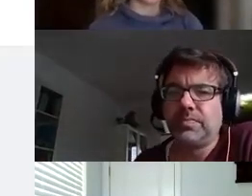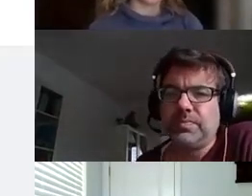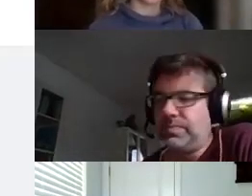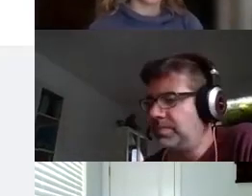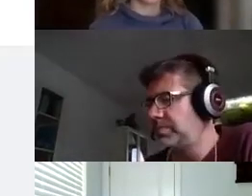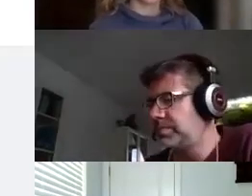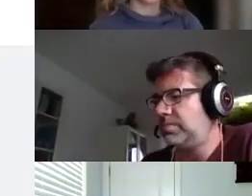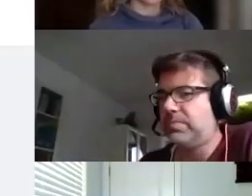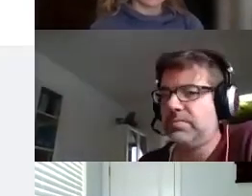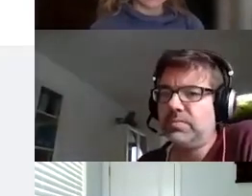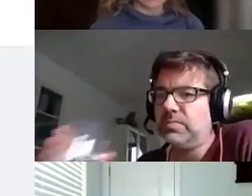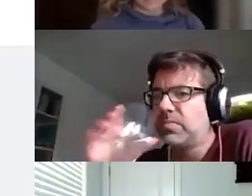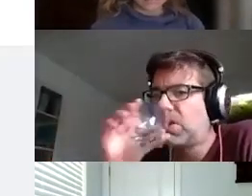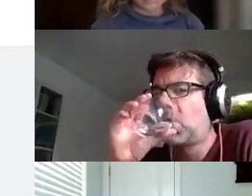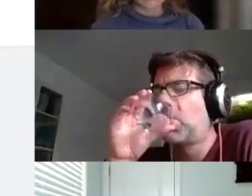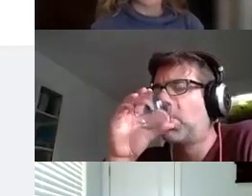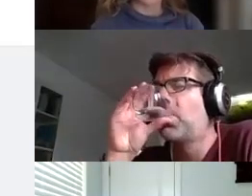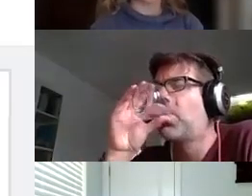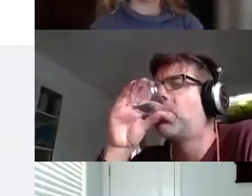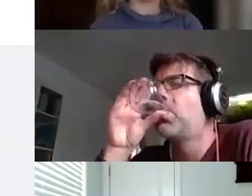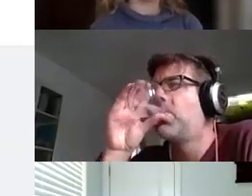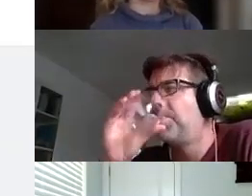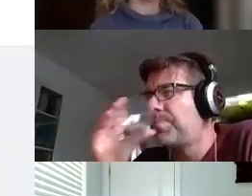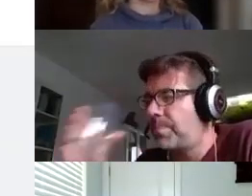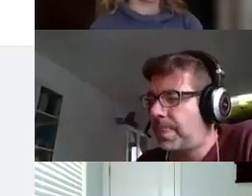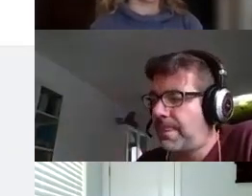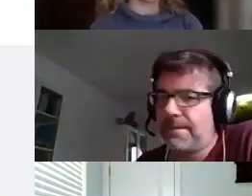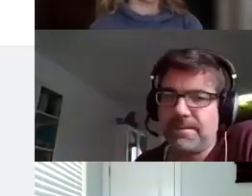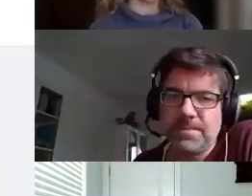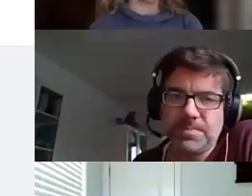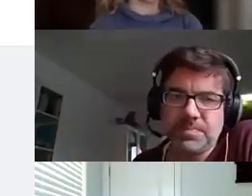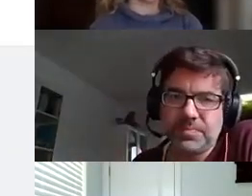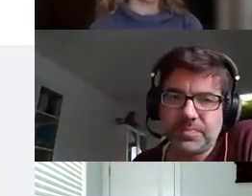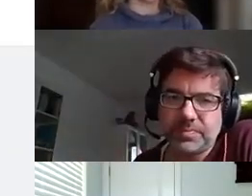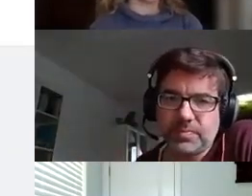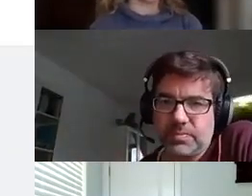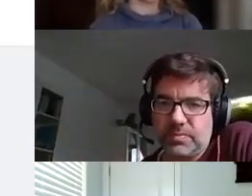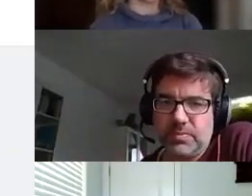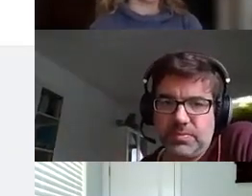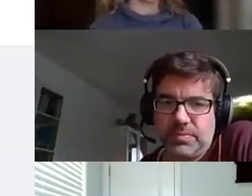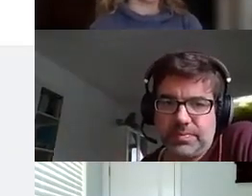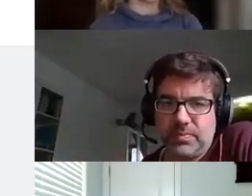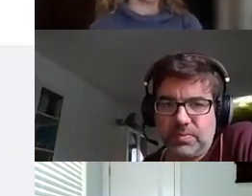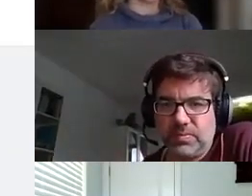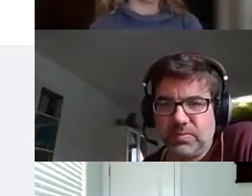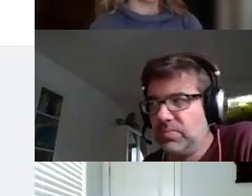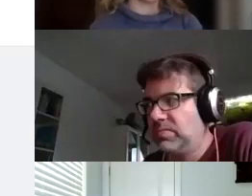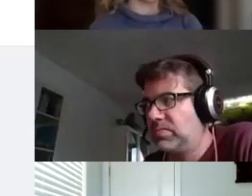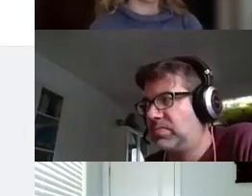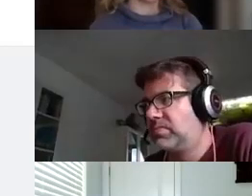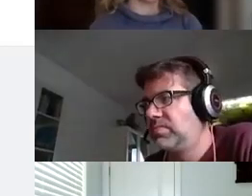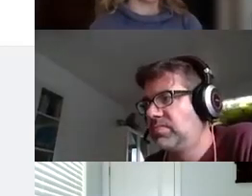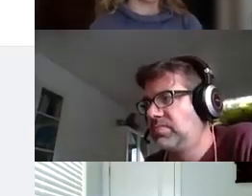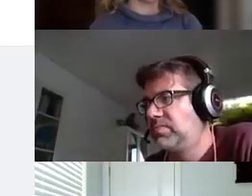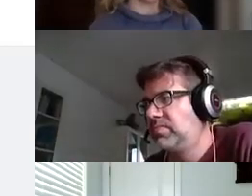will pass to the last slide. Any additional thoughts or any of these